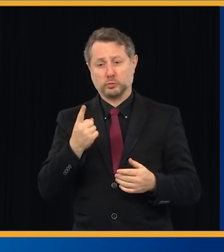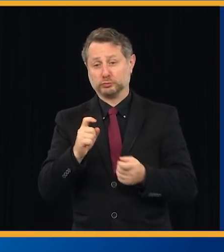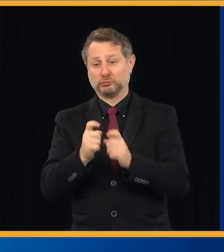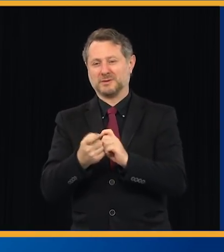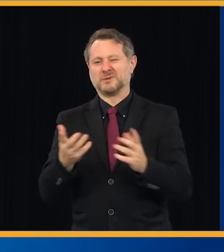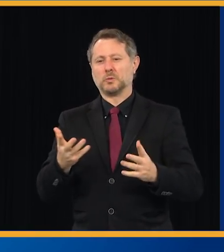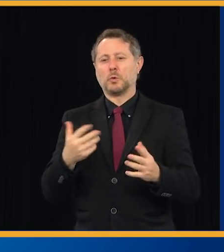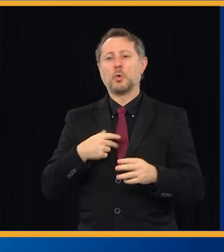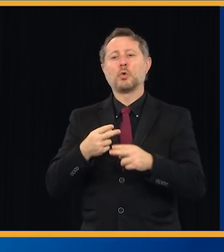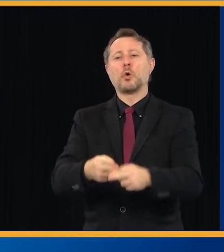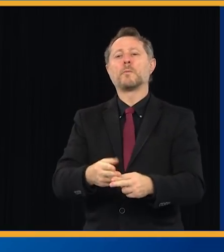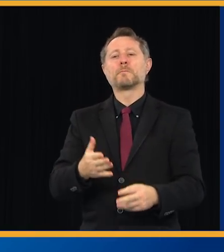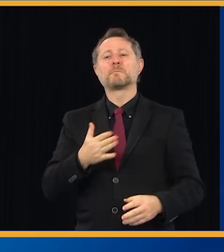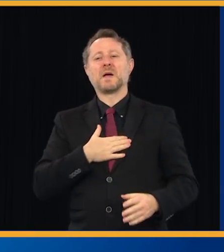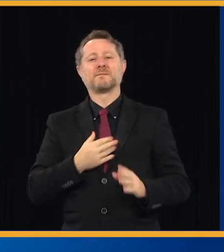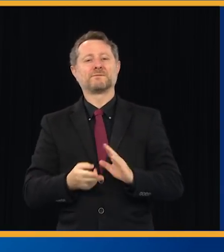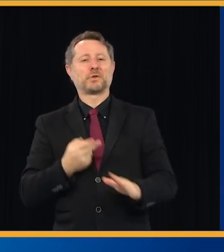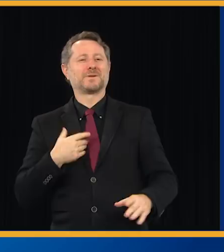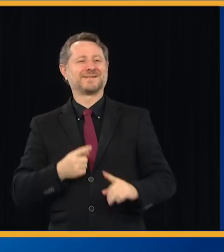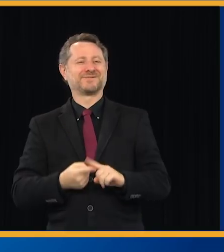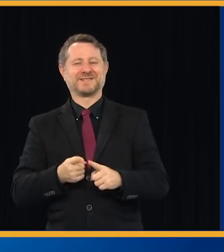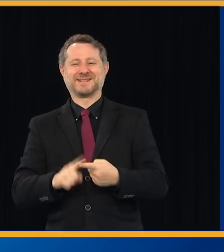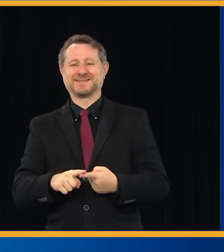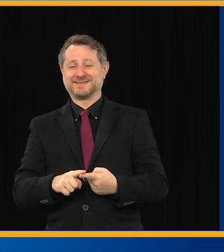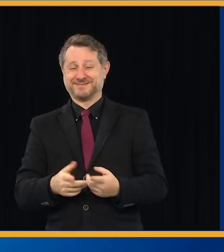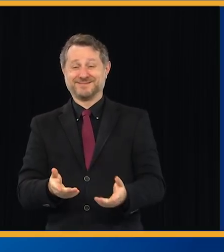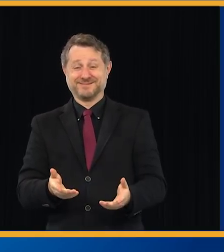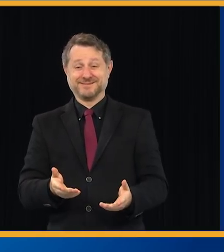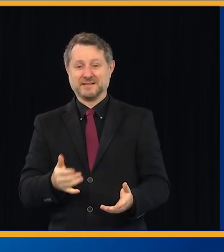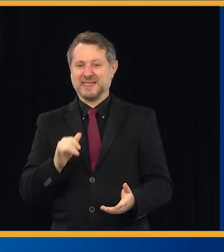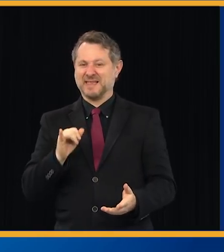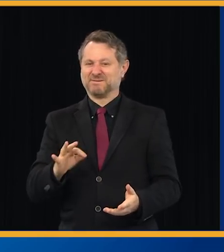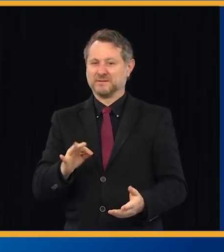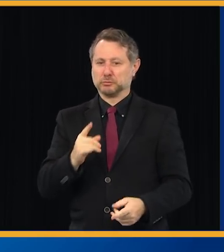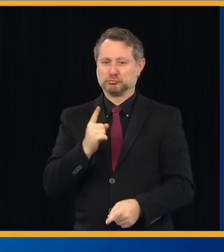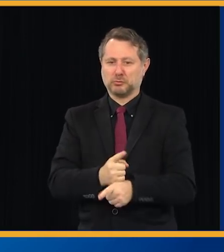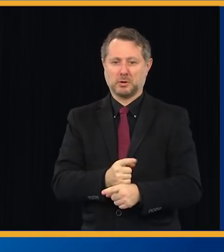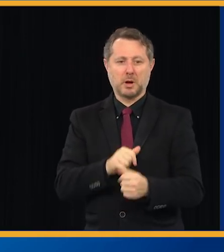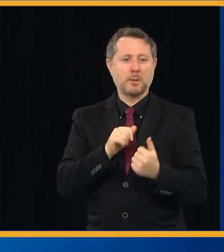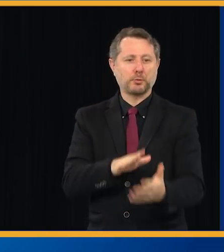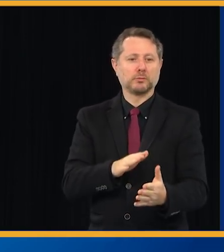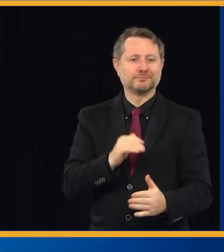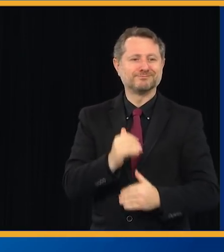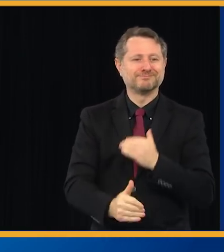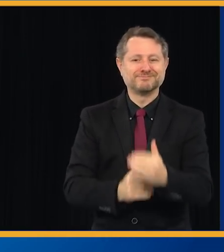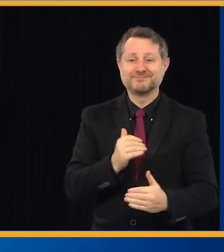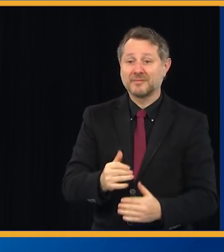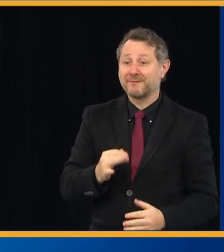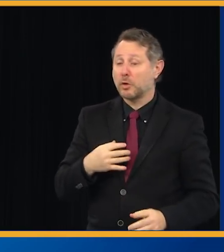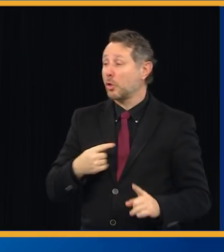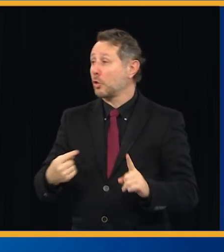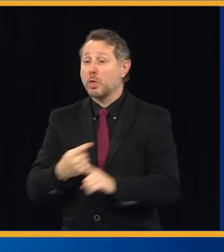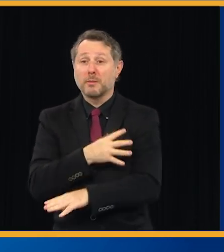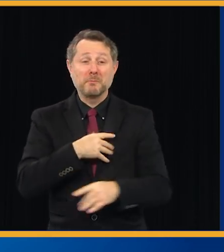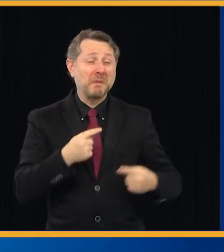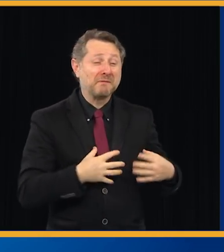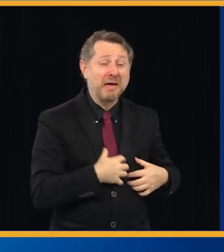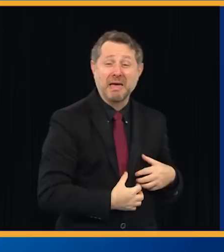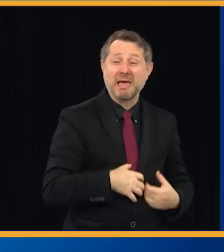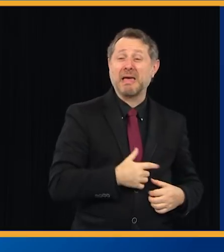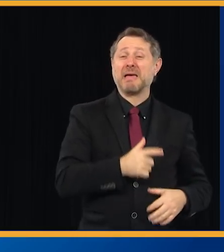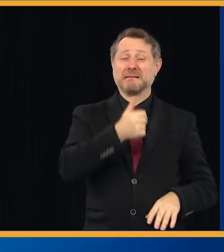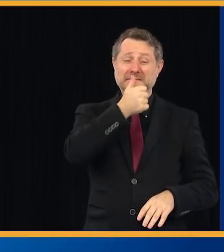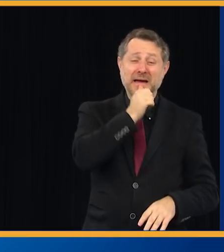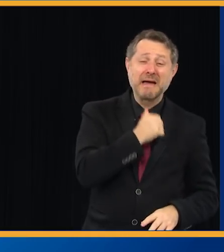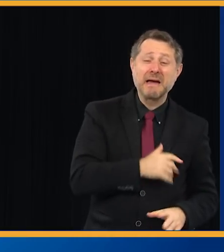hope that when we look back on this time, we talk about all the pain, all the suffering, but we also say it was a moment in time where we came